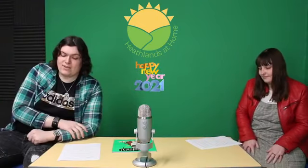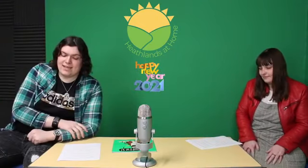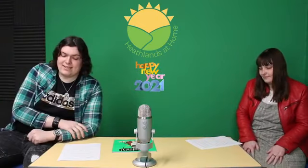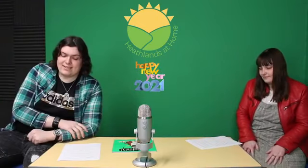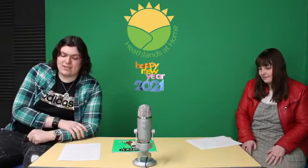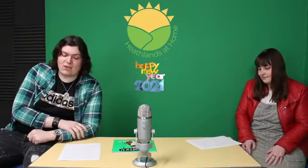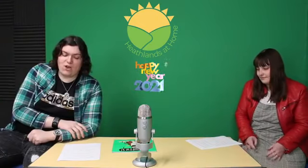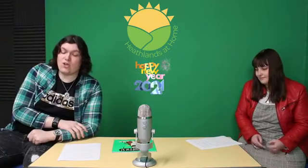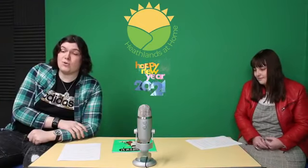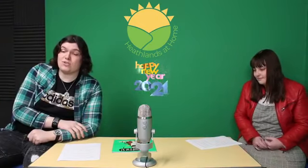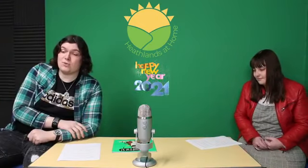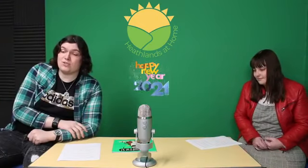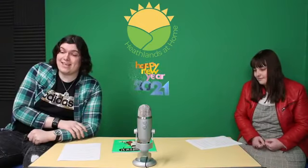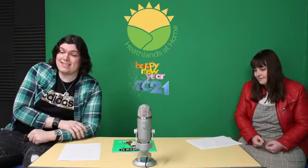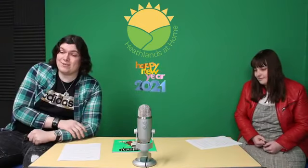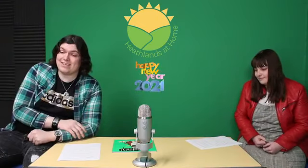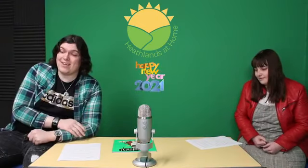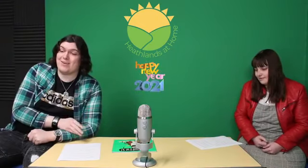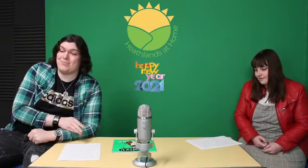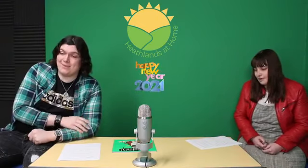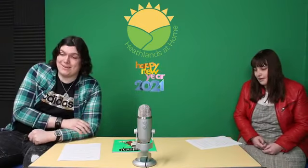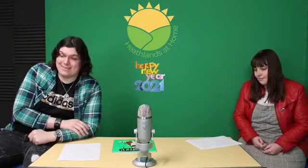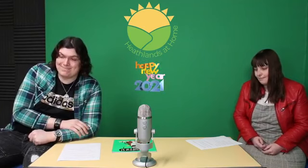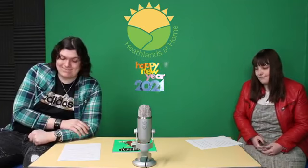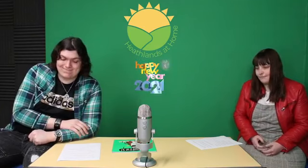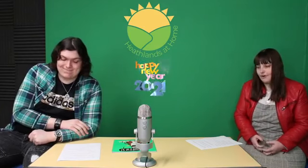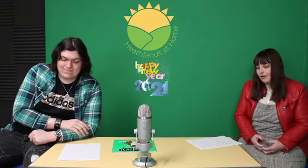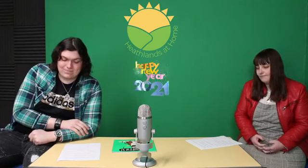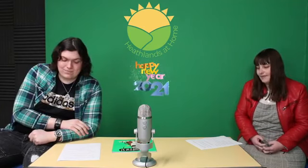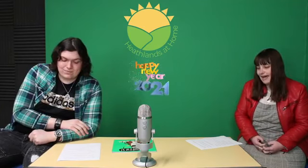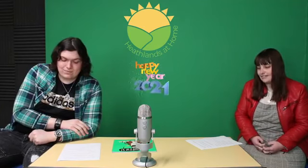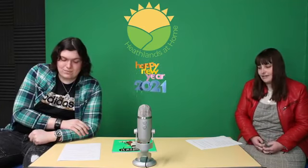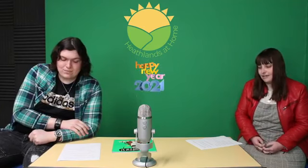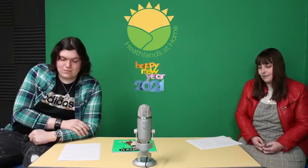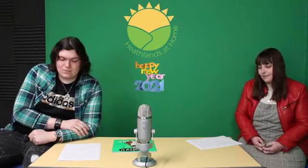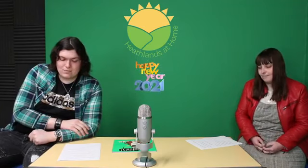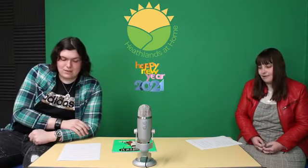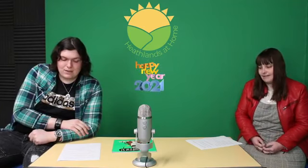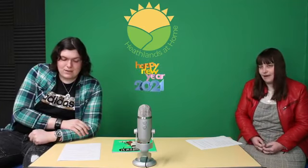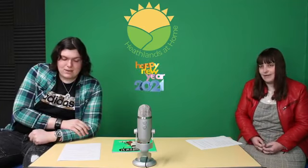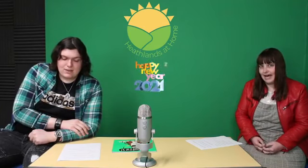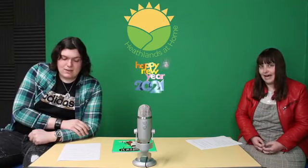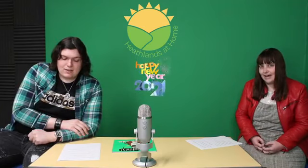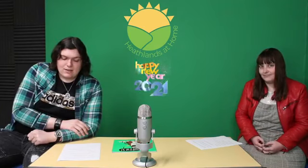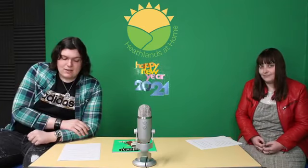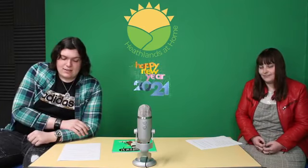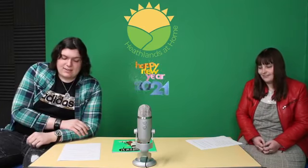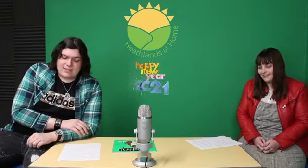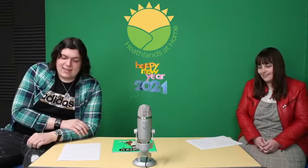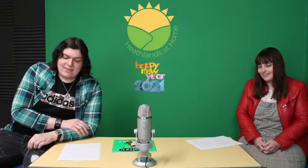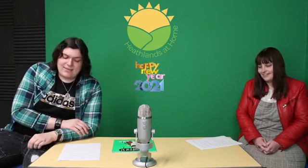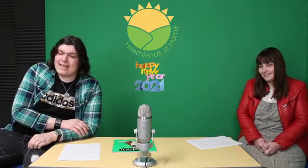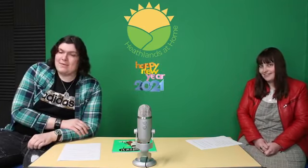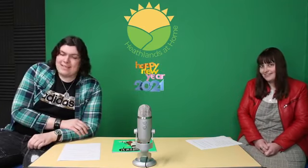Tolly's Carlisle Social History Club. But before all of that, coming up right now, we have Sign of the Day with Nick